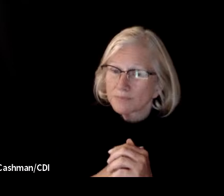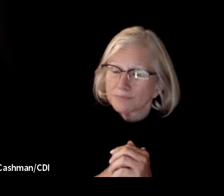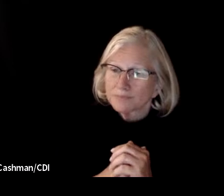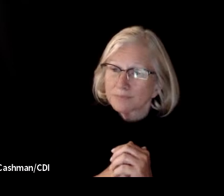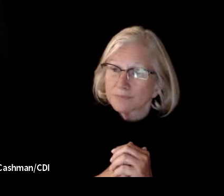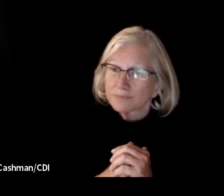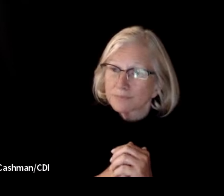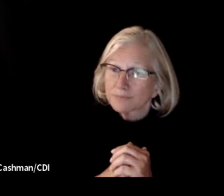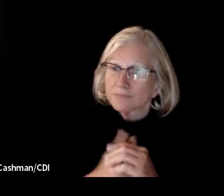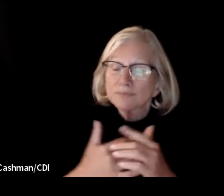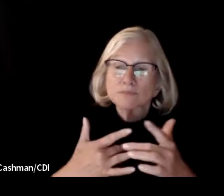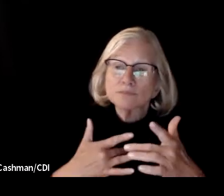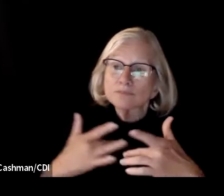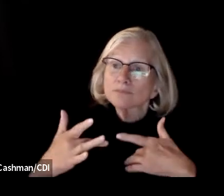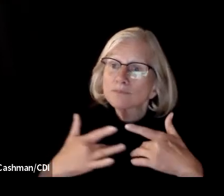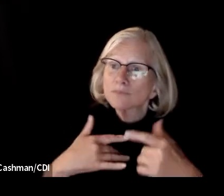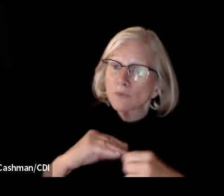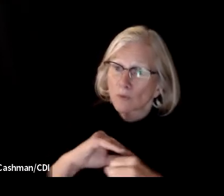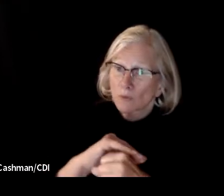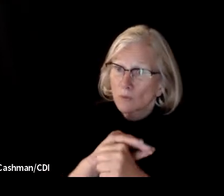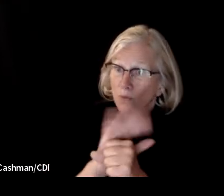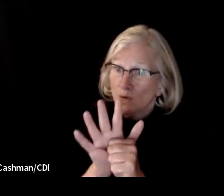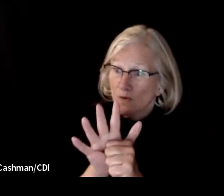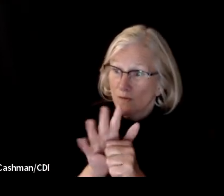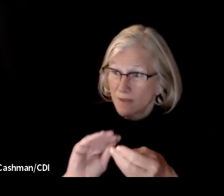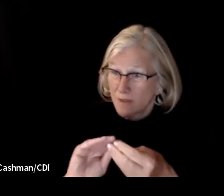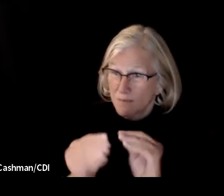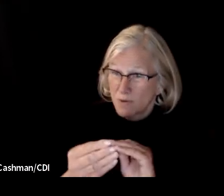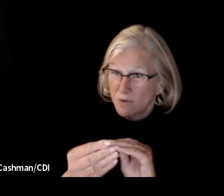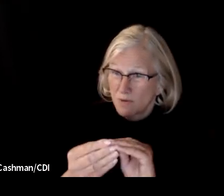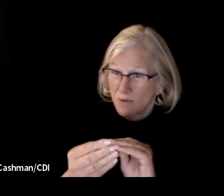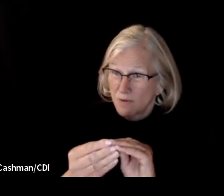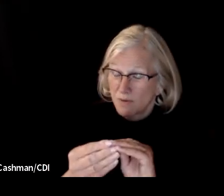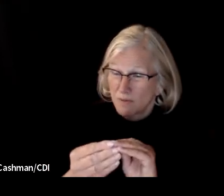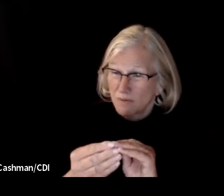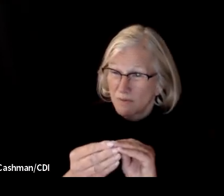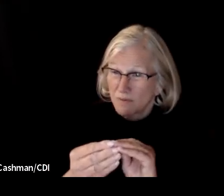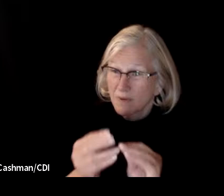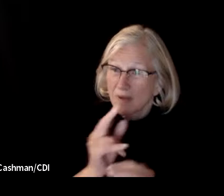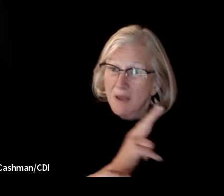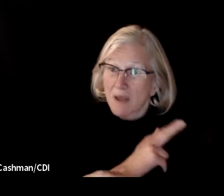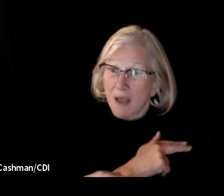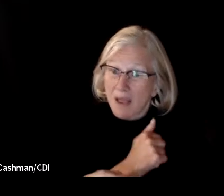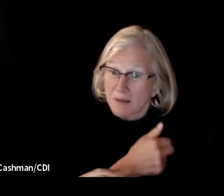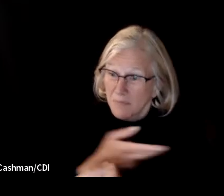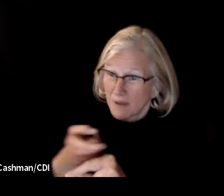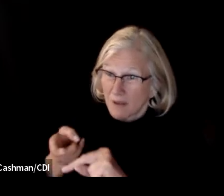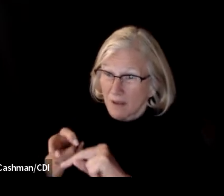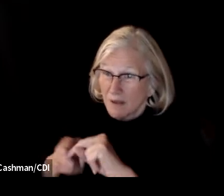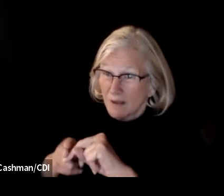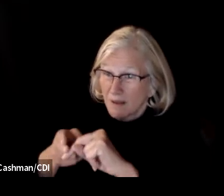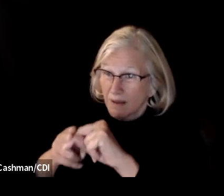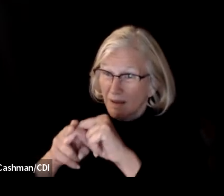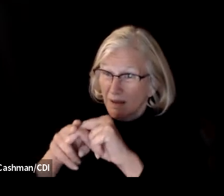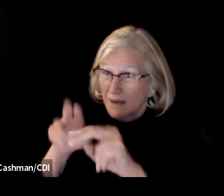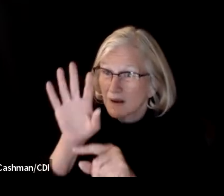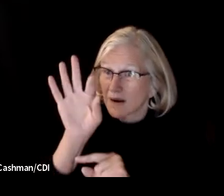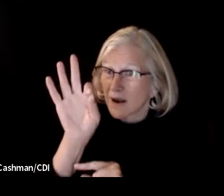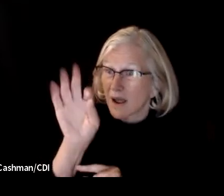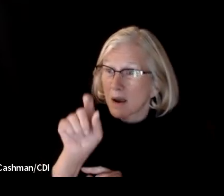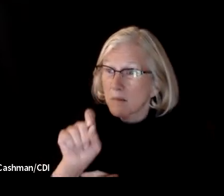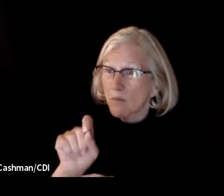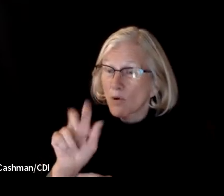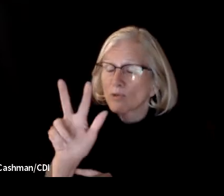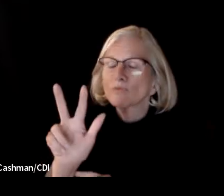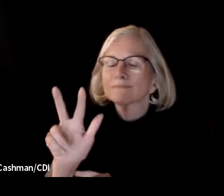to be hospitalized in the last 2 months is 9.3% of all those cases, which is more than double the rate of